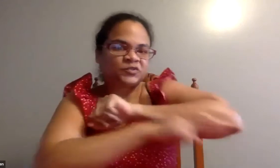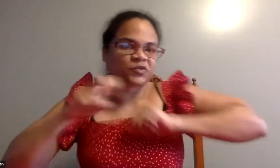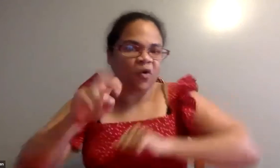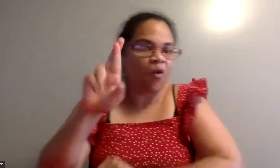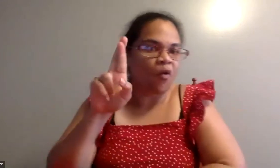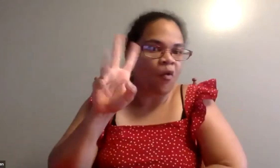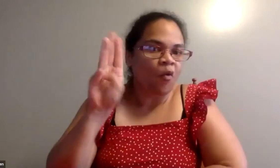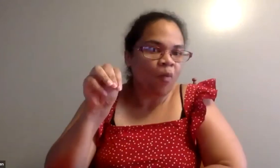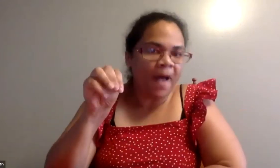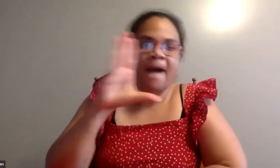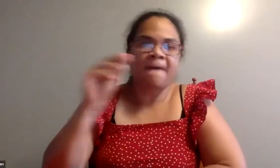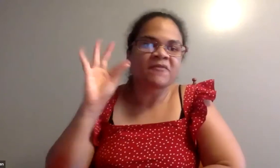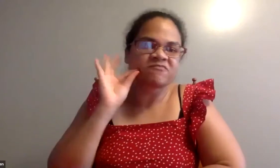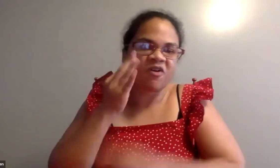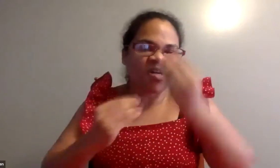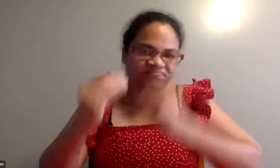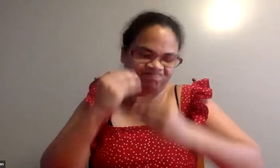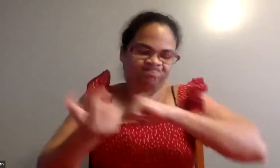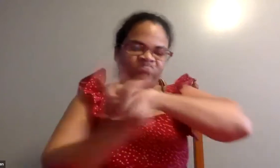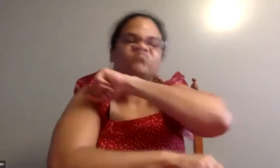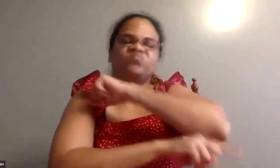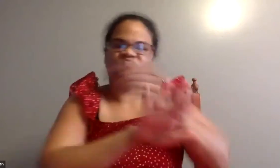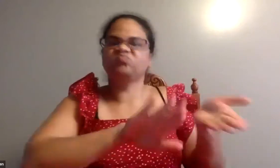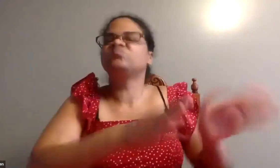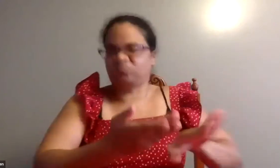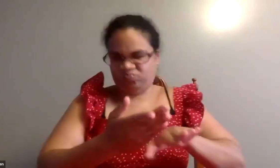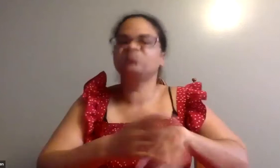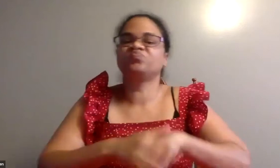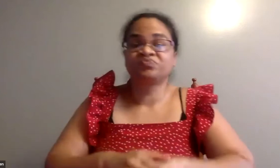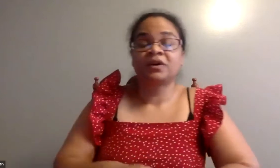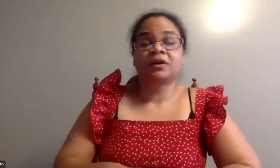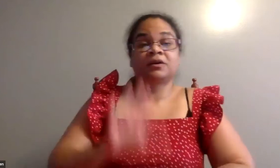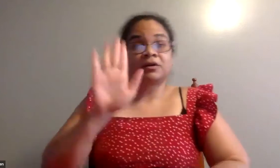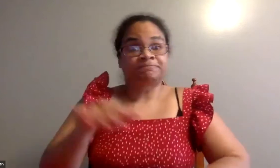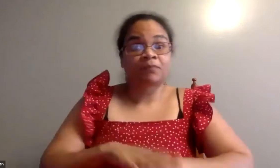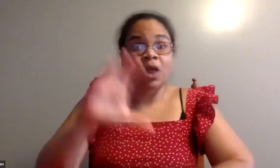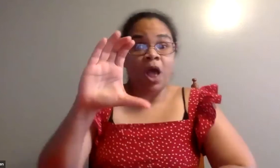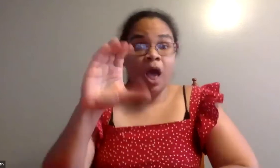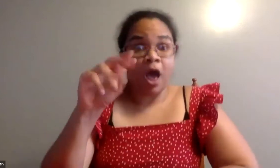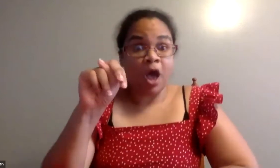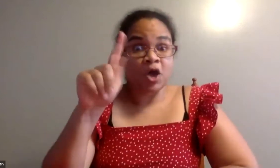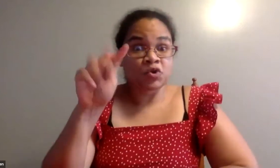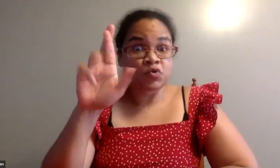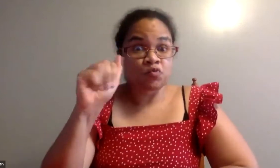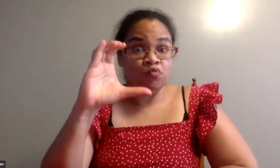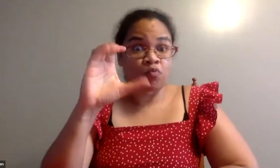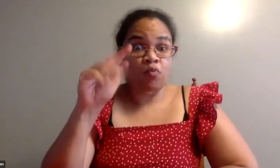And the person was being punished because they stole the offerings of rum and fruit, and that was his punishment.